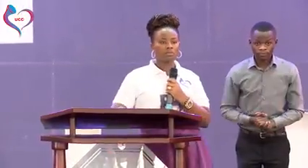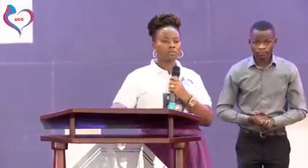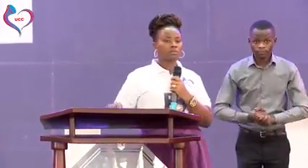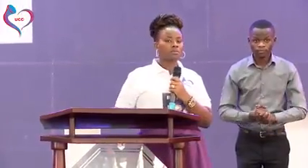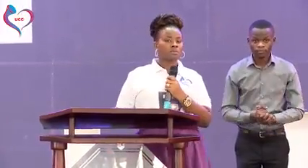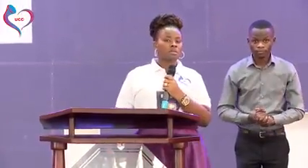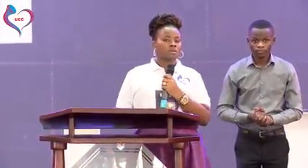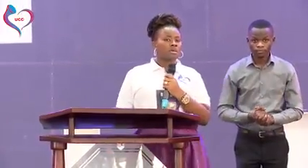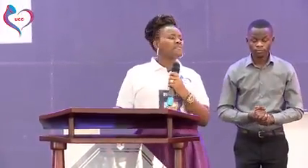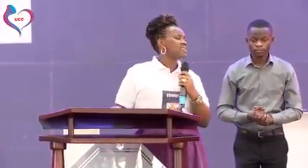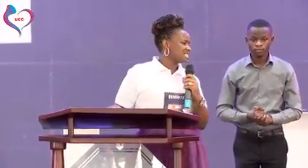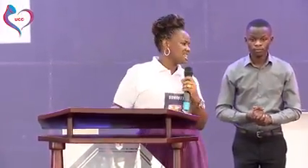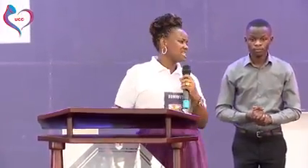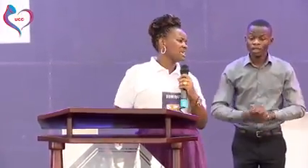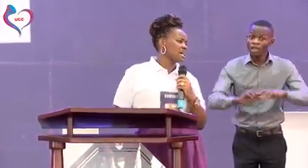churches he had